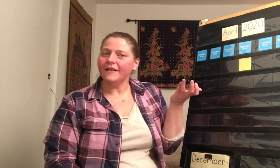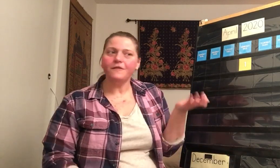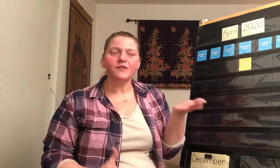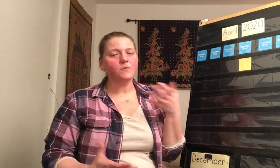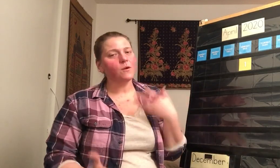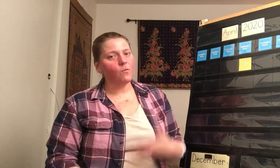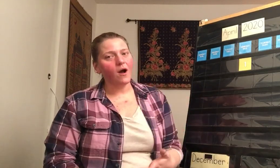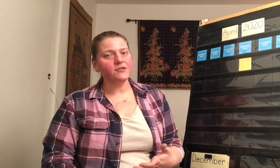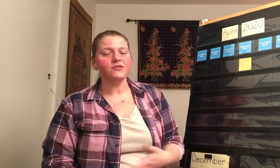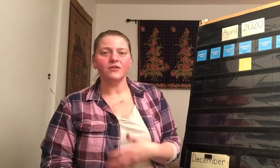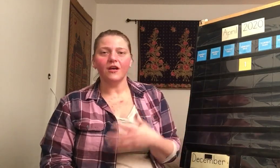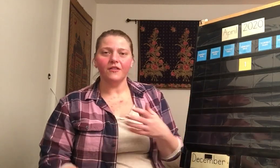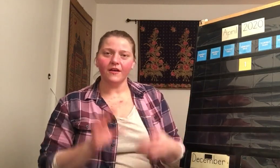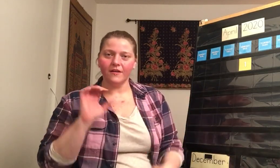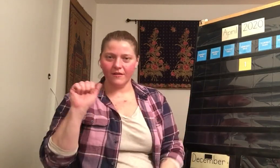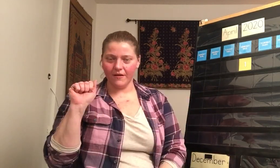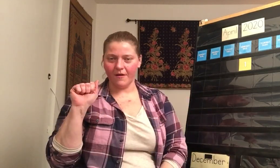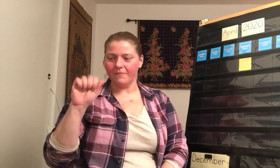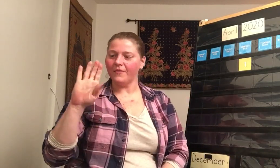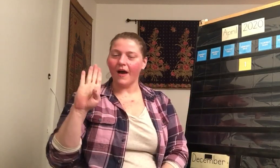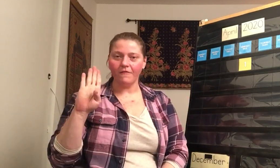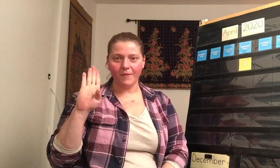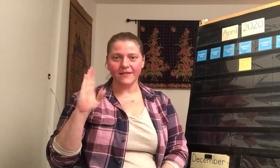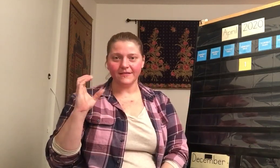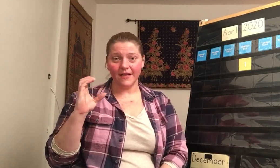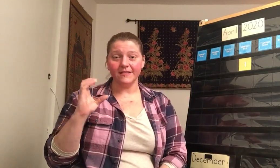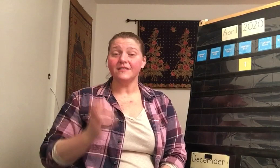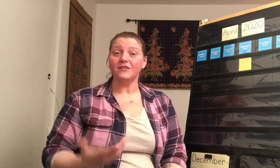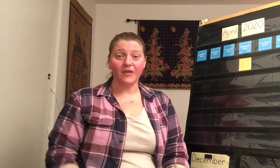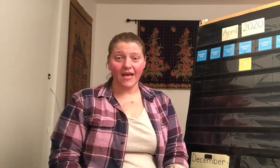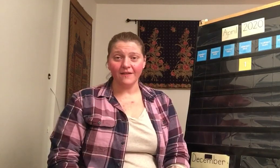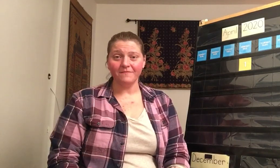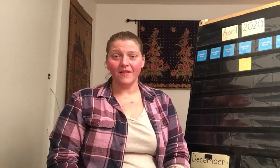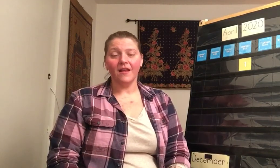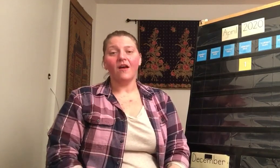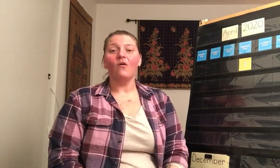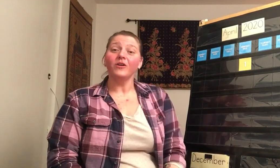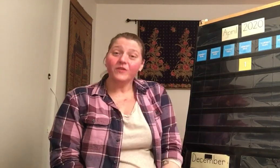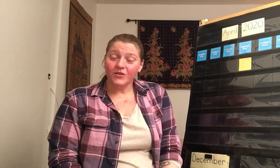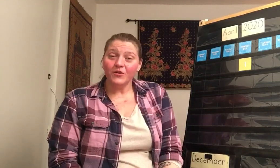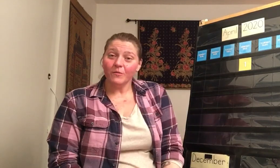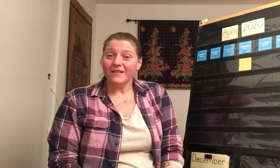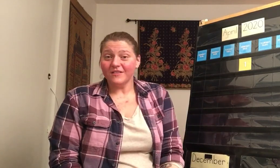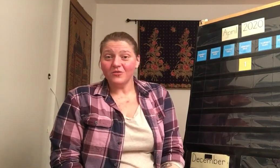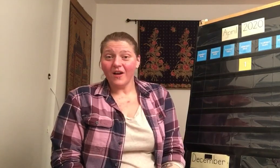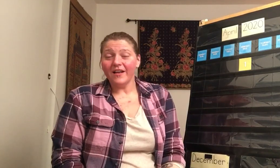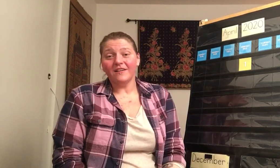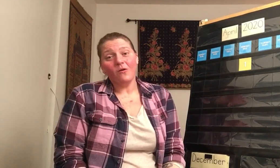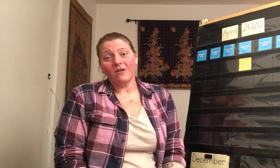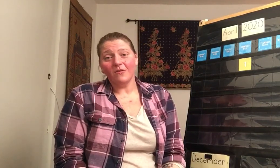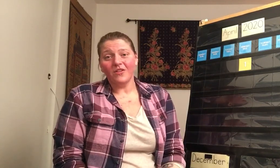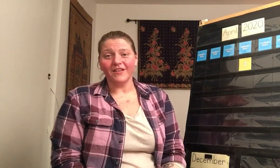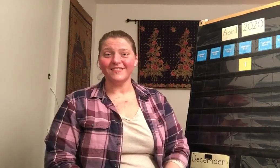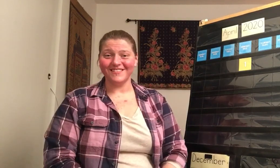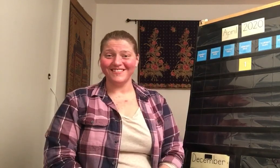if you just want to watch the alphabet signs, you can, or you can do your best and try and go along with us. You